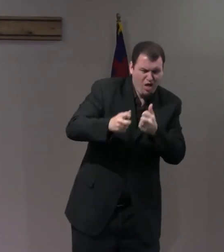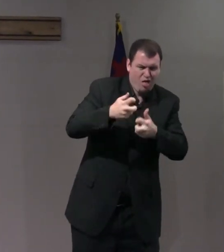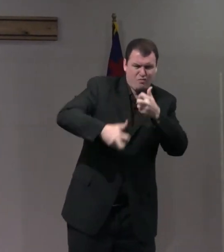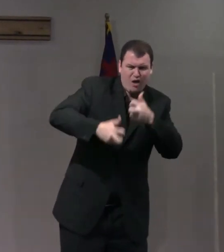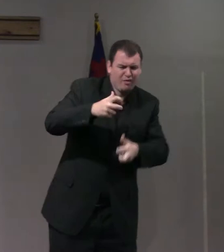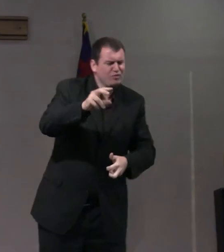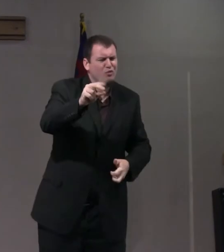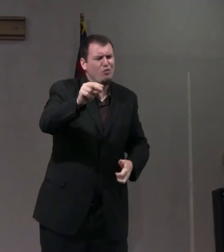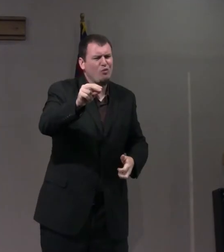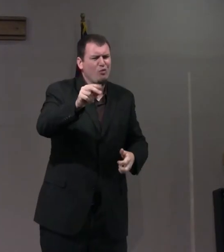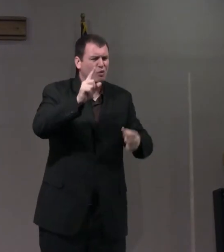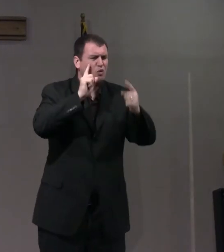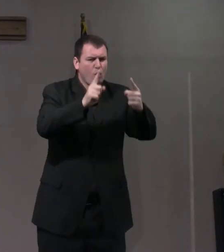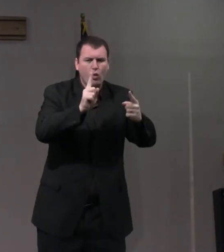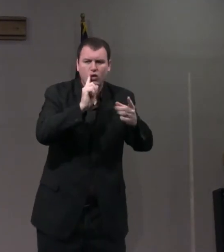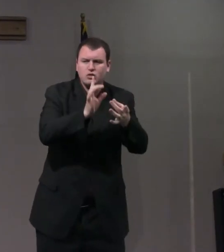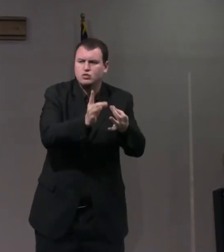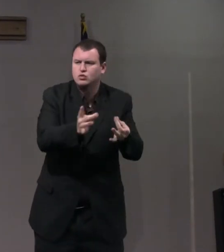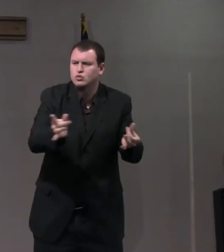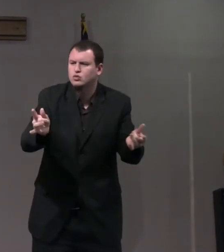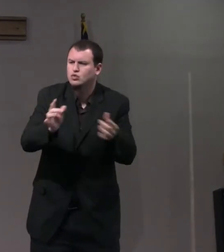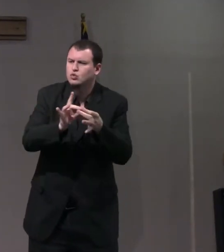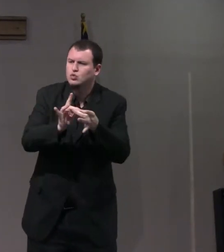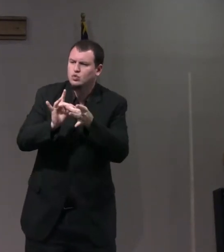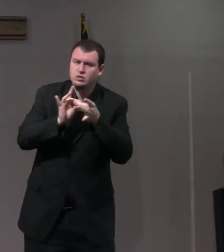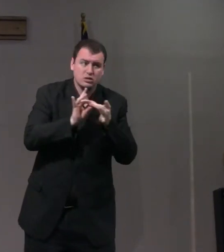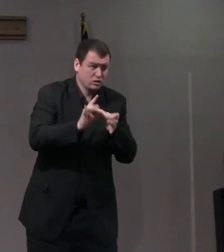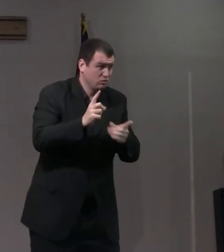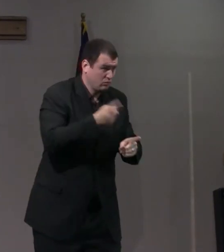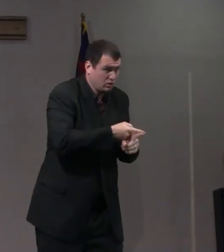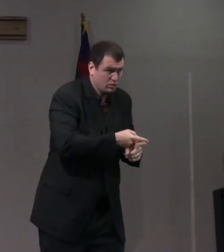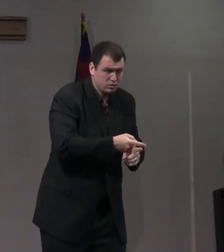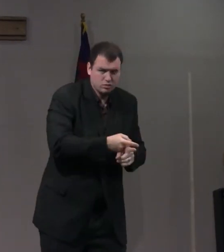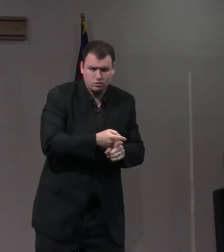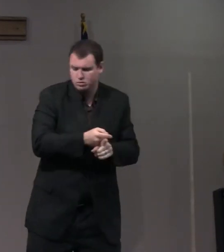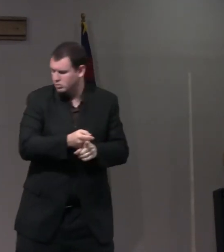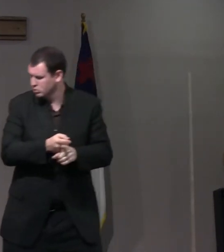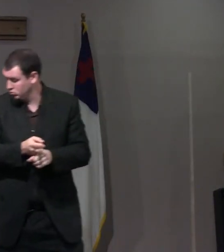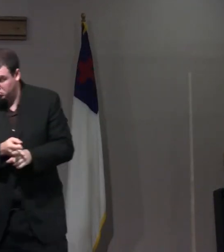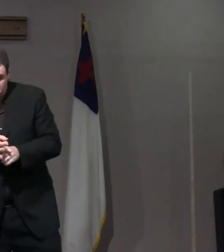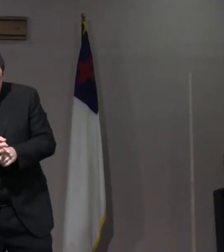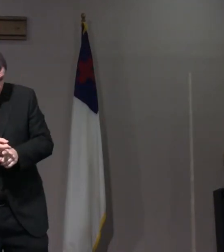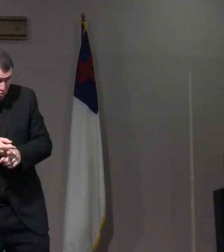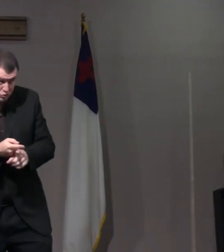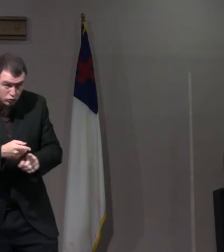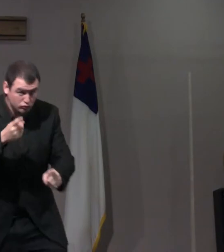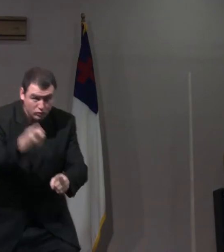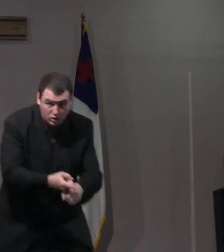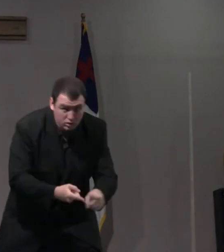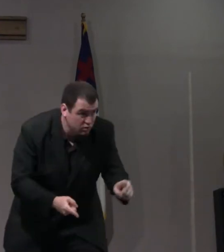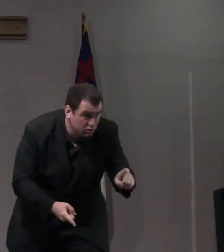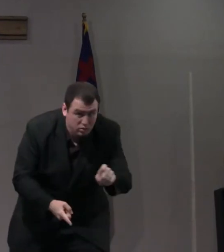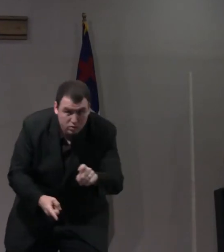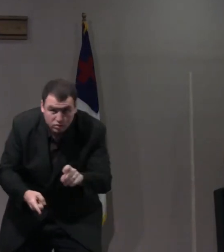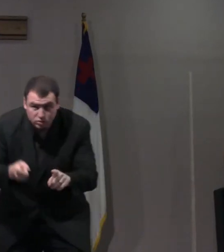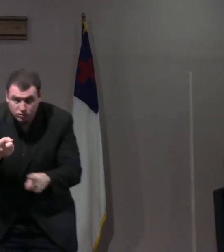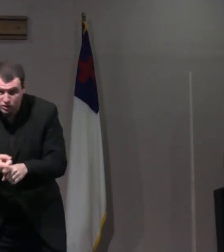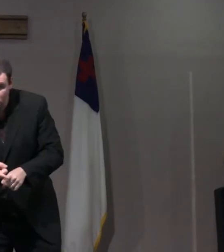friendships. Don't cause problems. Your goal should be to make things work smoothly, right? Right?